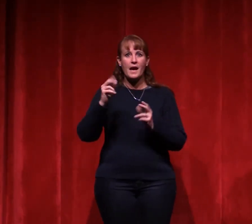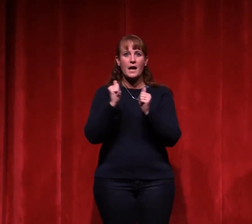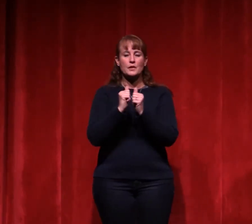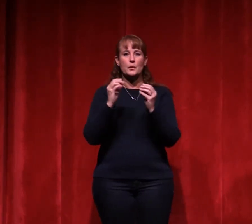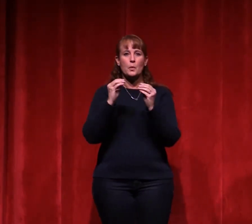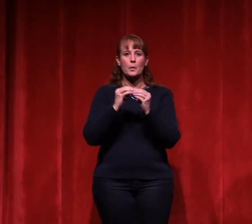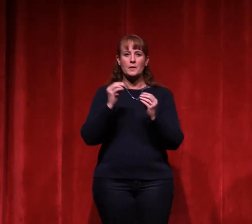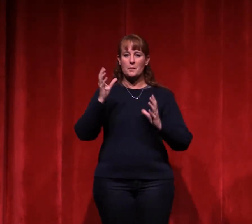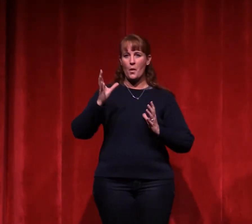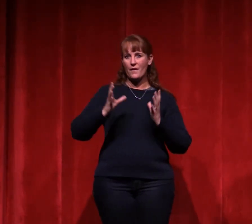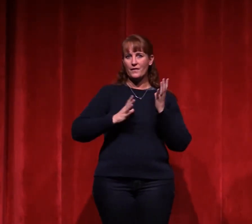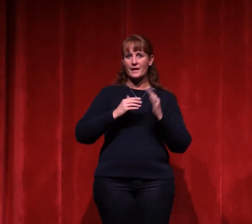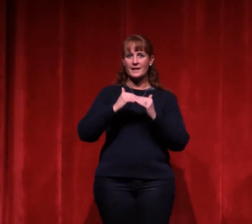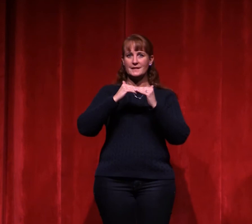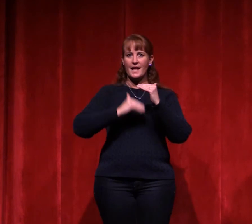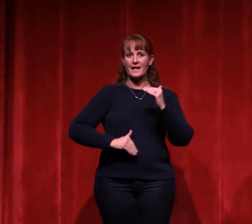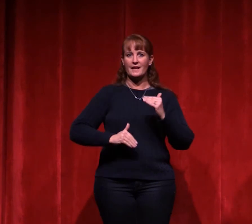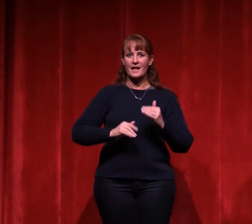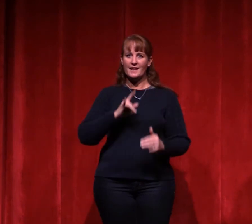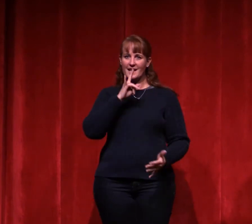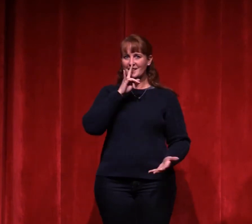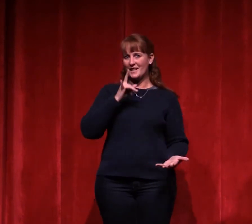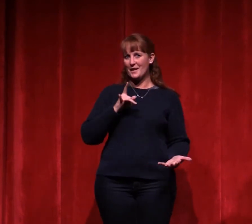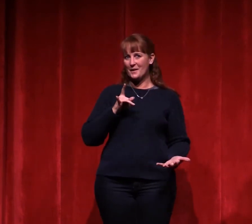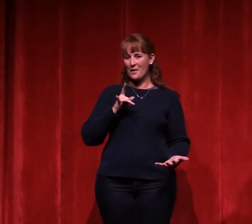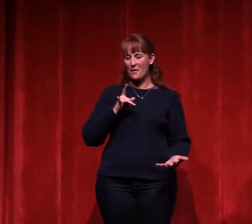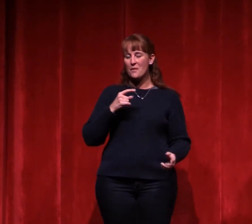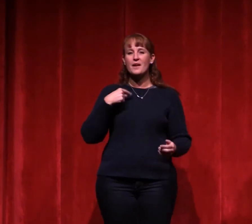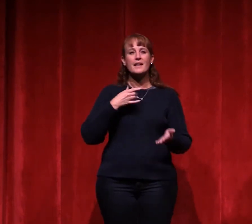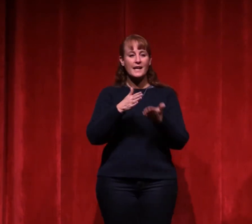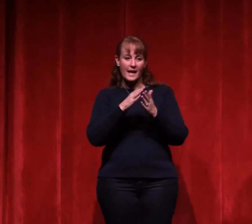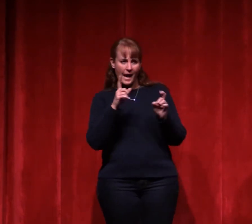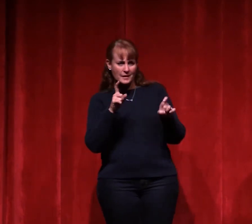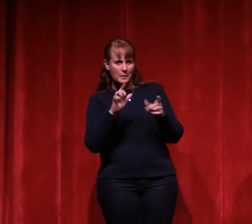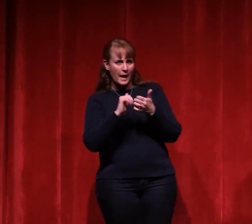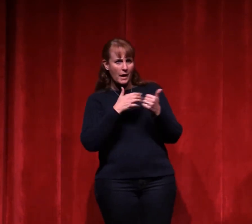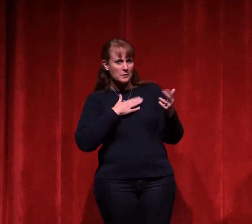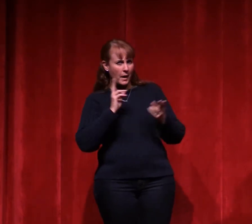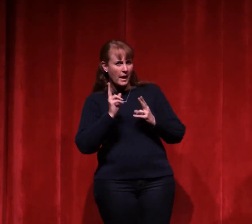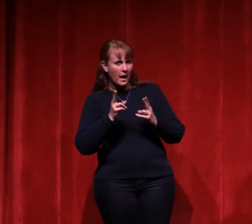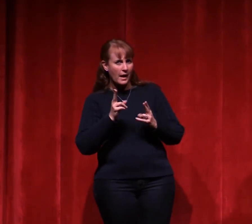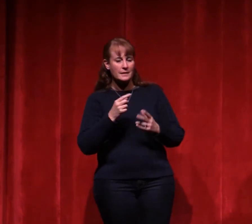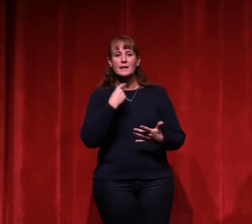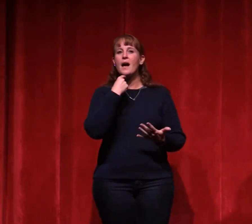more finesse and less ego. He asked how my hunt had gone.